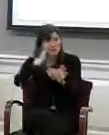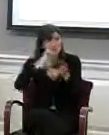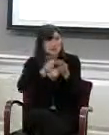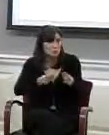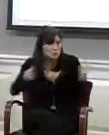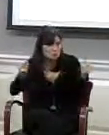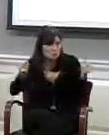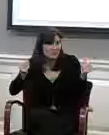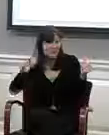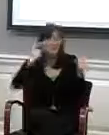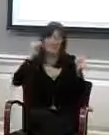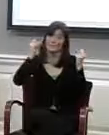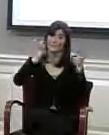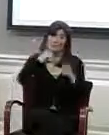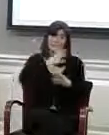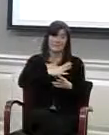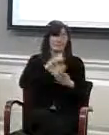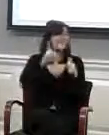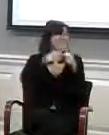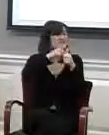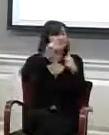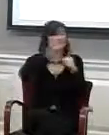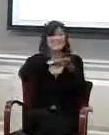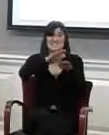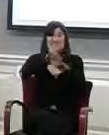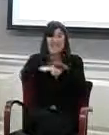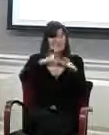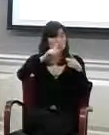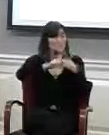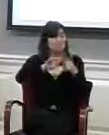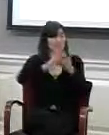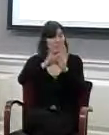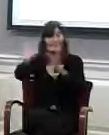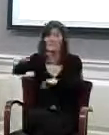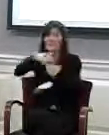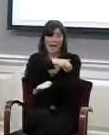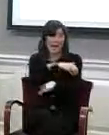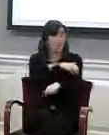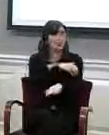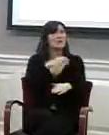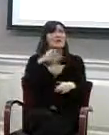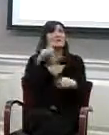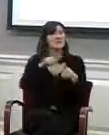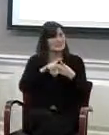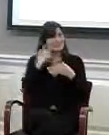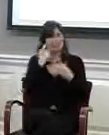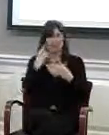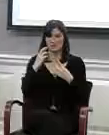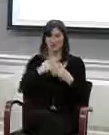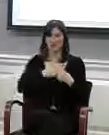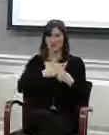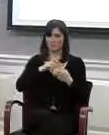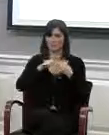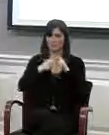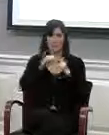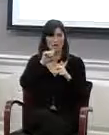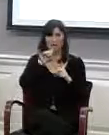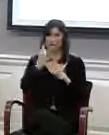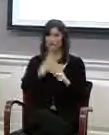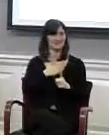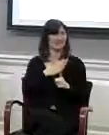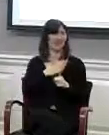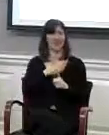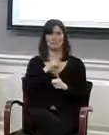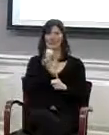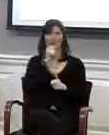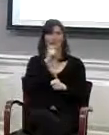step towards empowerment is the realization that the causes of their problems are not private, but social. The training includes